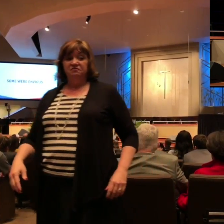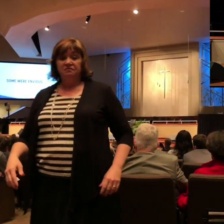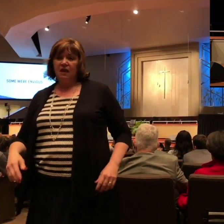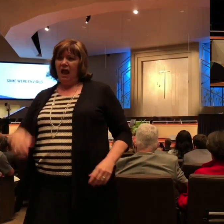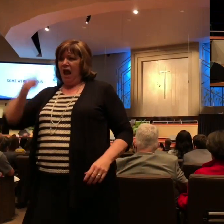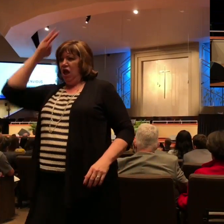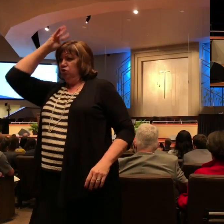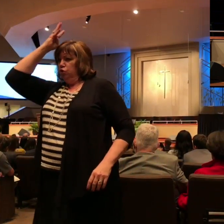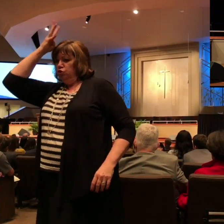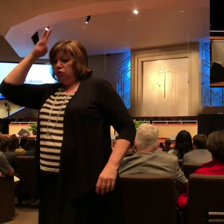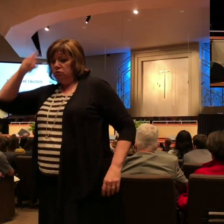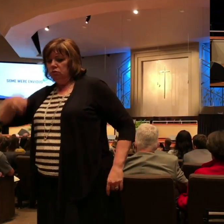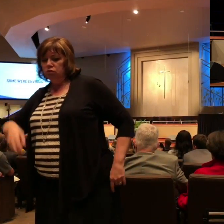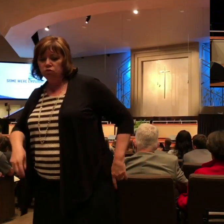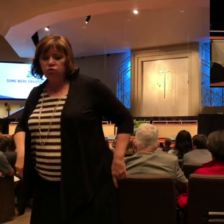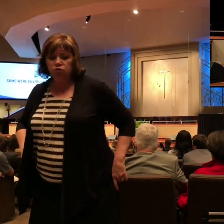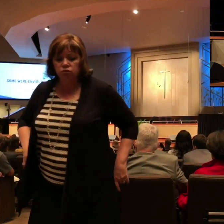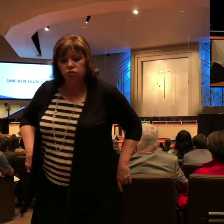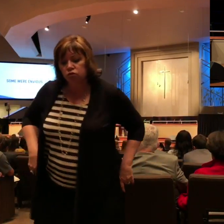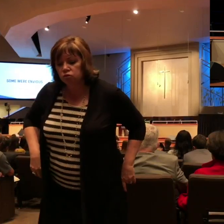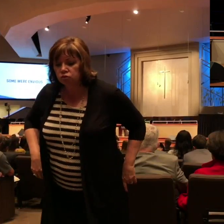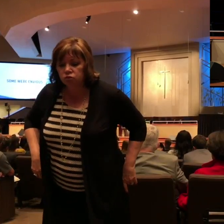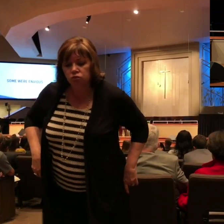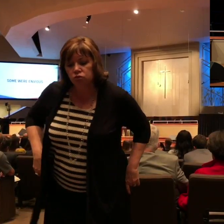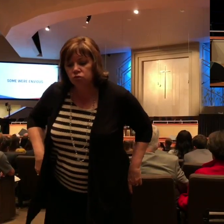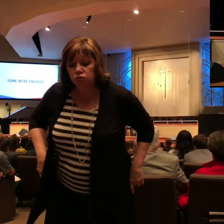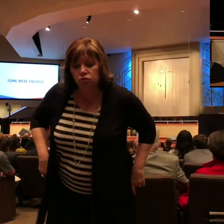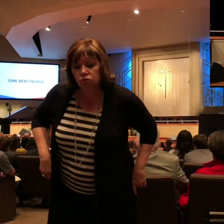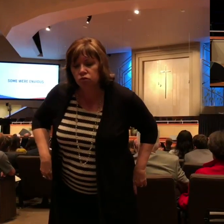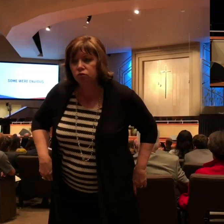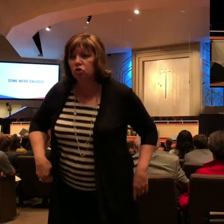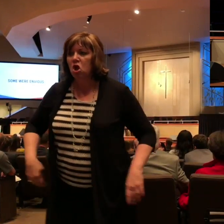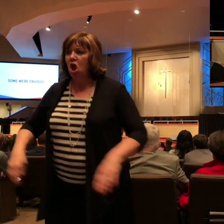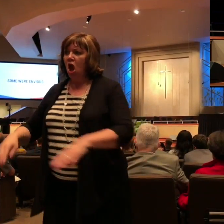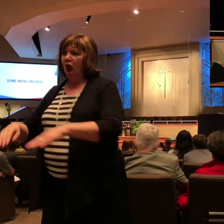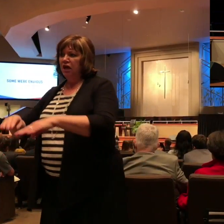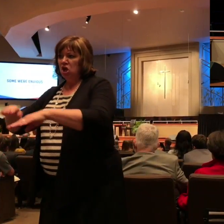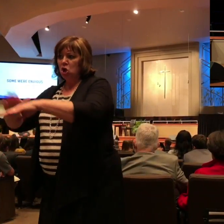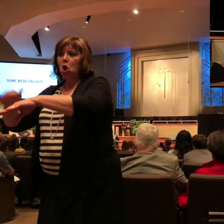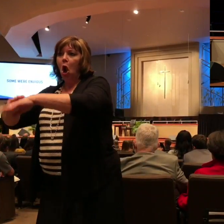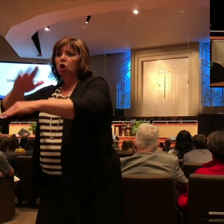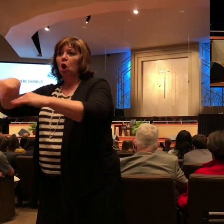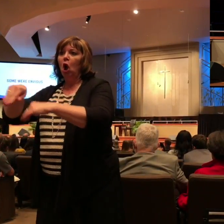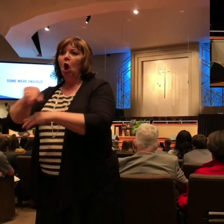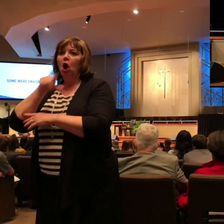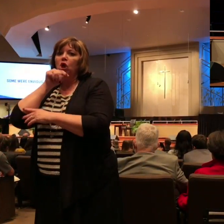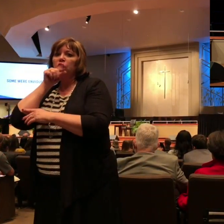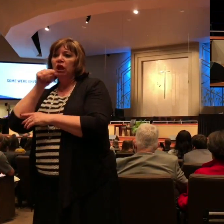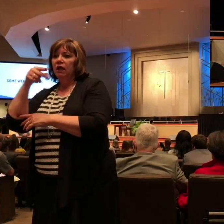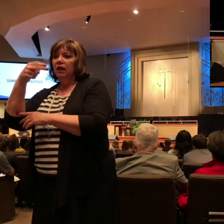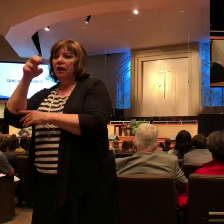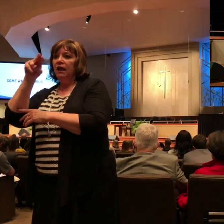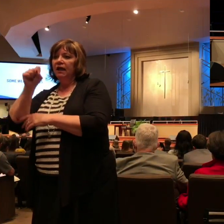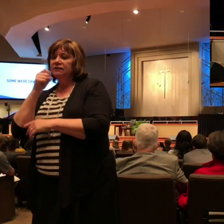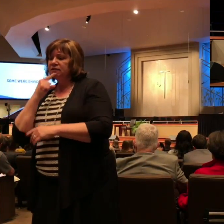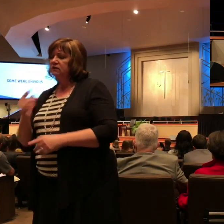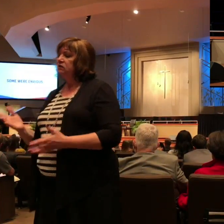real carefully, you know. And finally he caught all those hens and he said, come out of here, ladies. He got all those hens around that football and he said, now listen, girls.